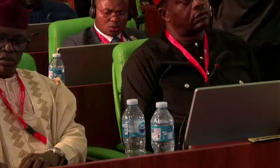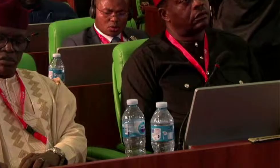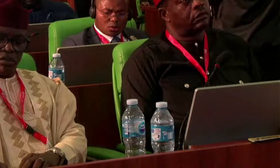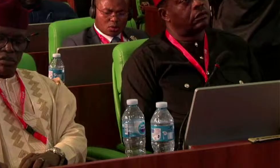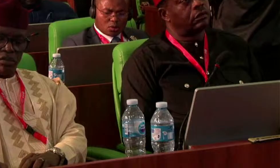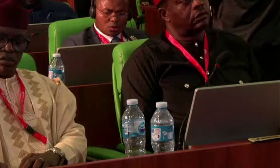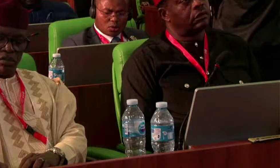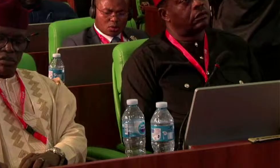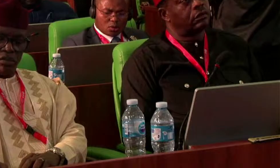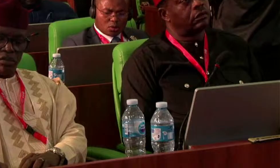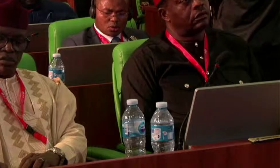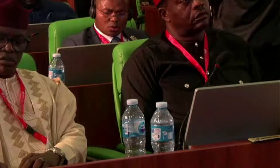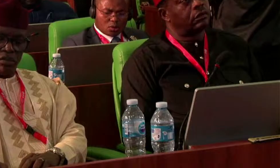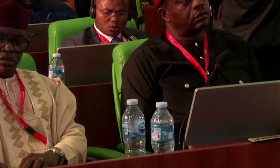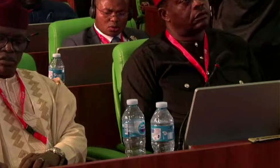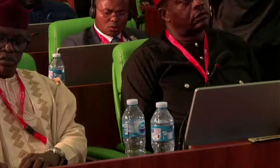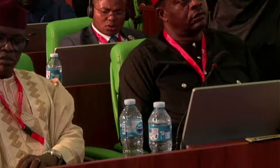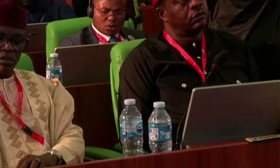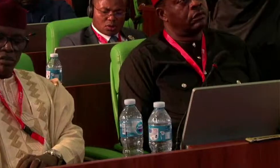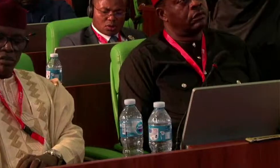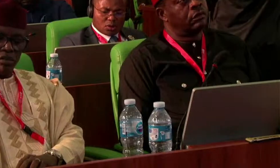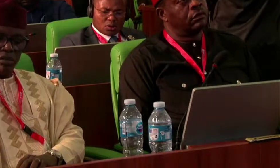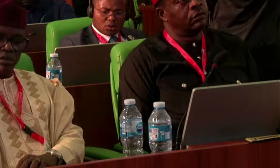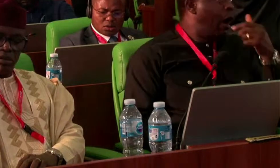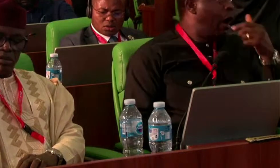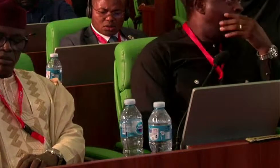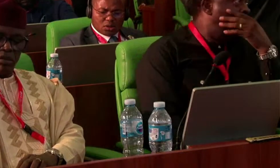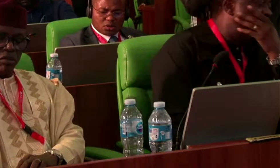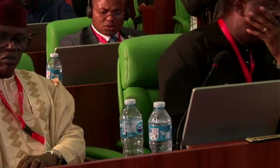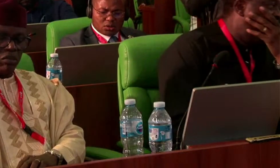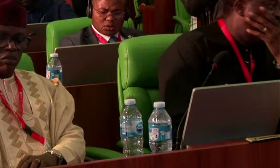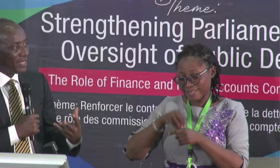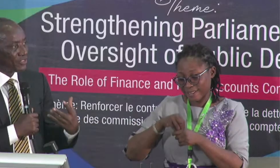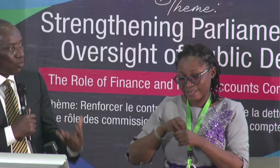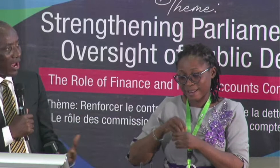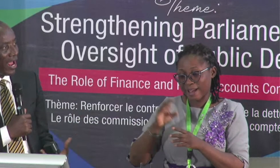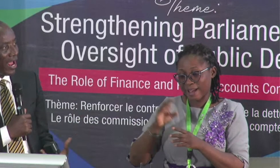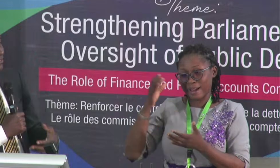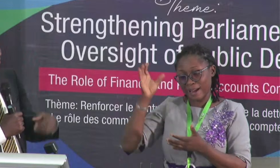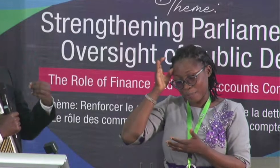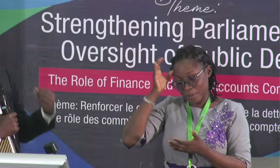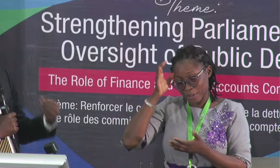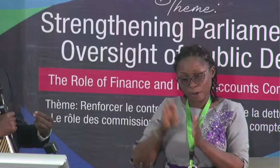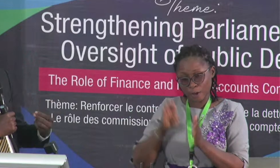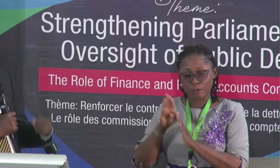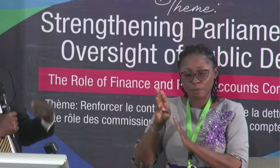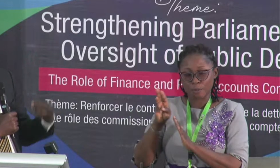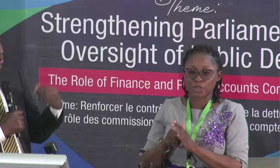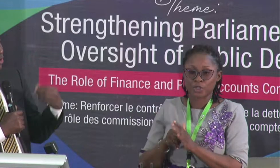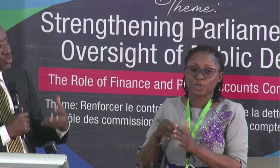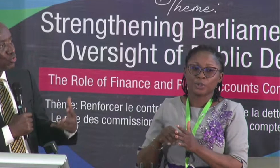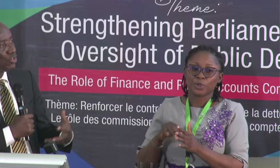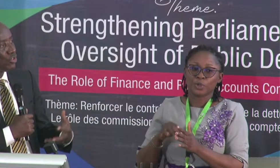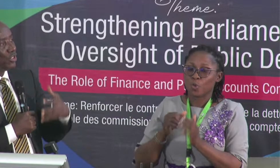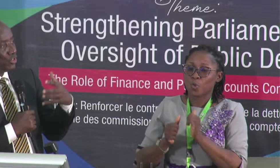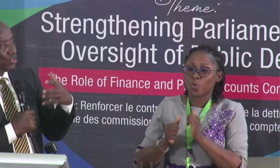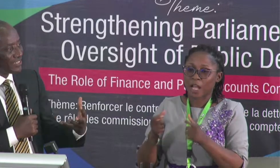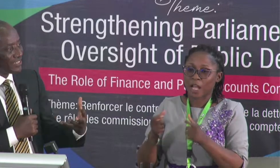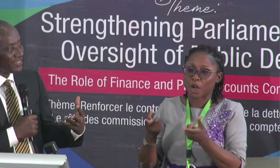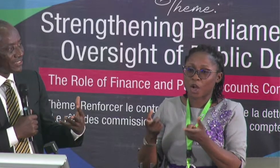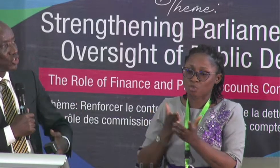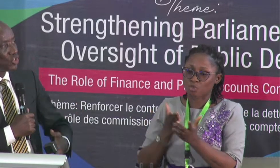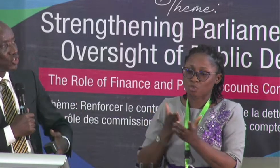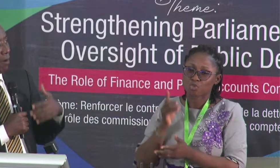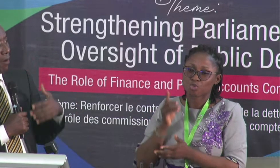is an alternative to internal capital formation. Development requires financing, which can come through